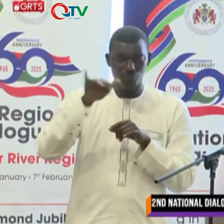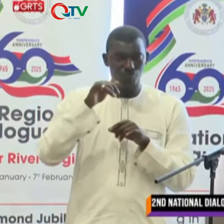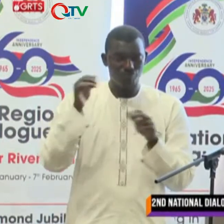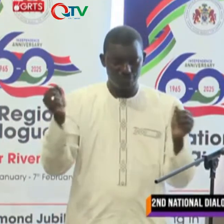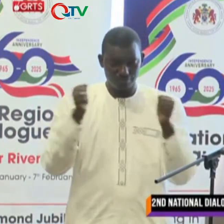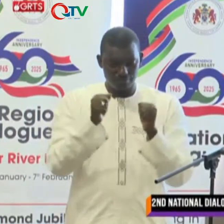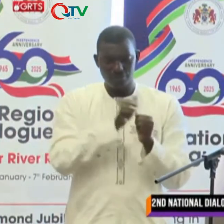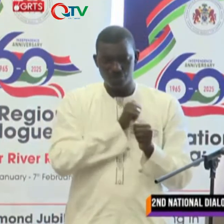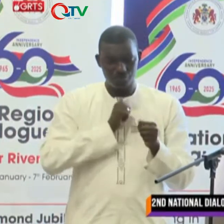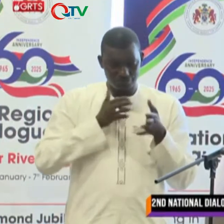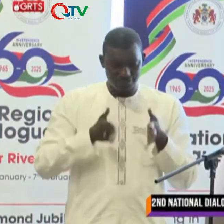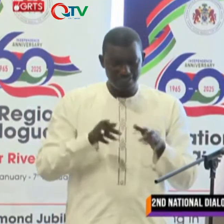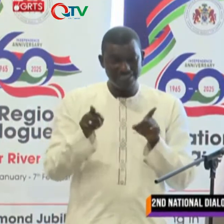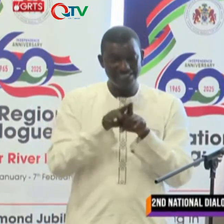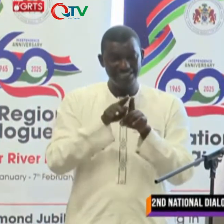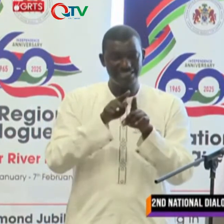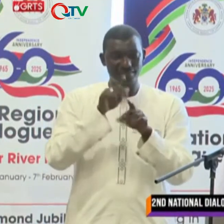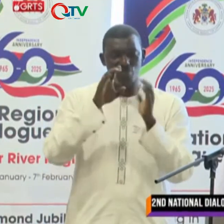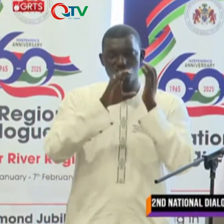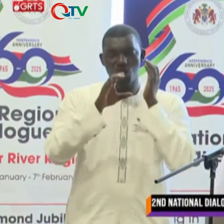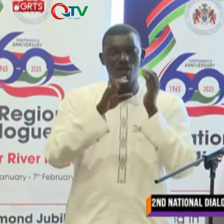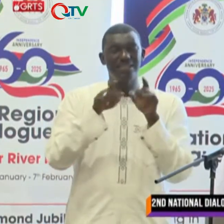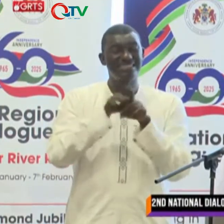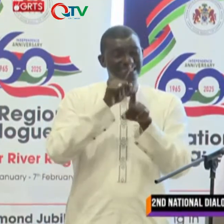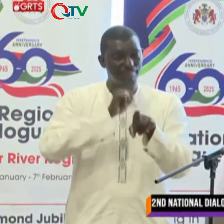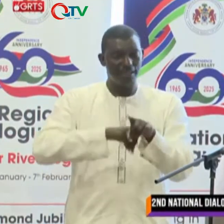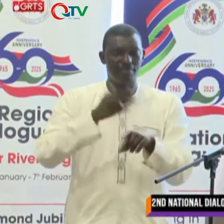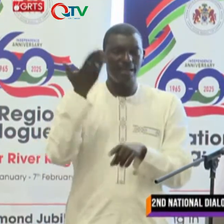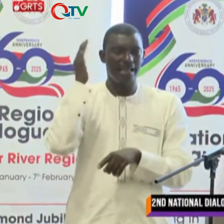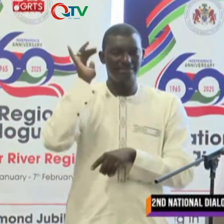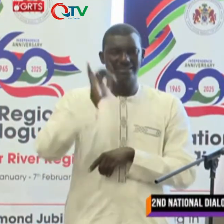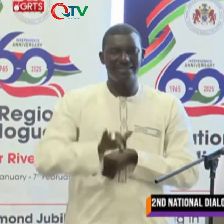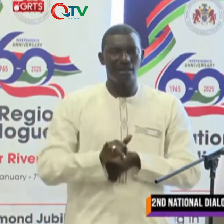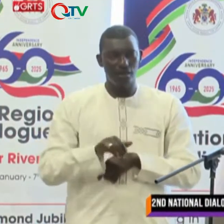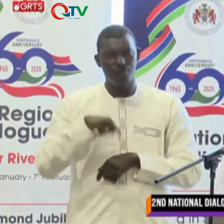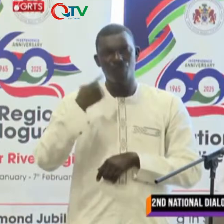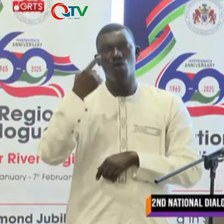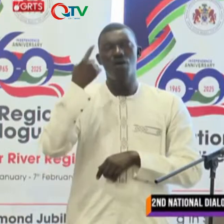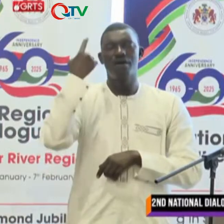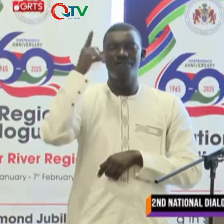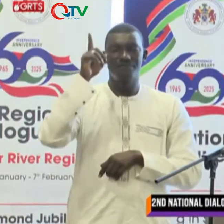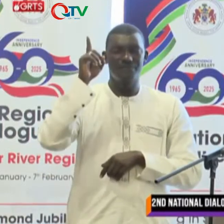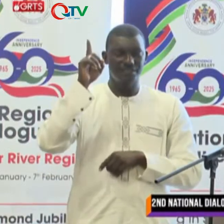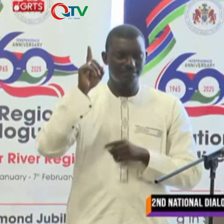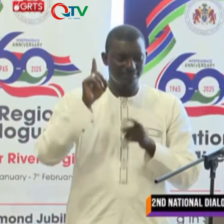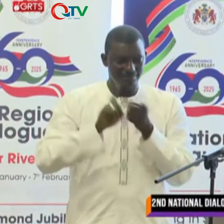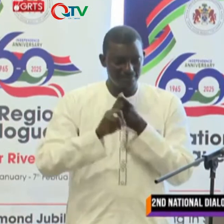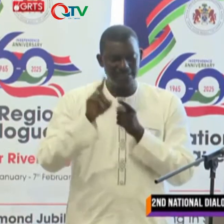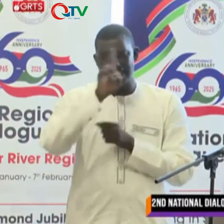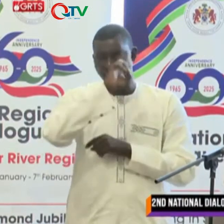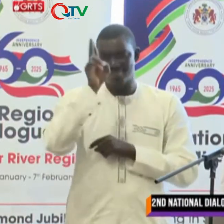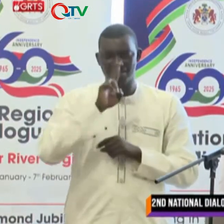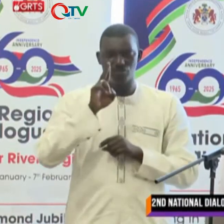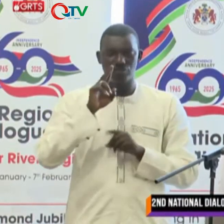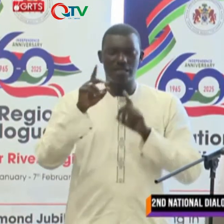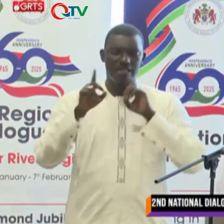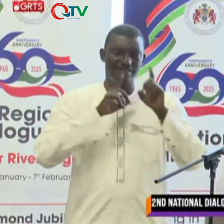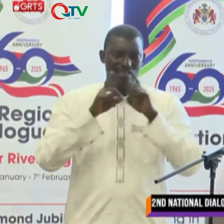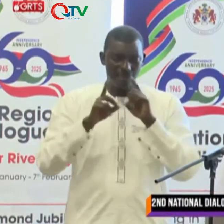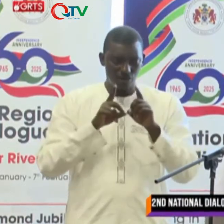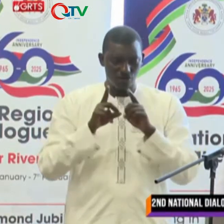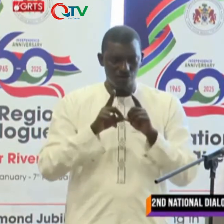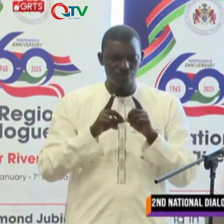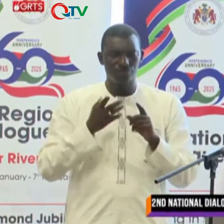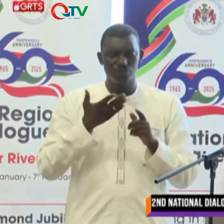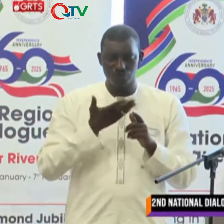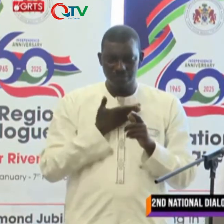in the same hall precisely the same time last year for the first ever national dialogue to